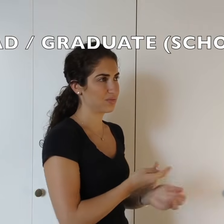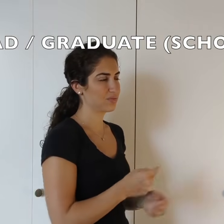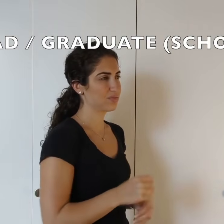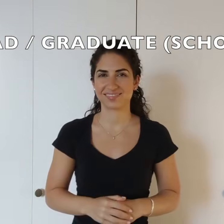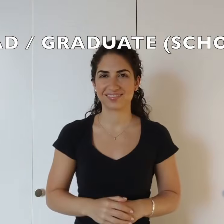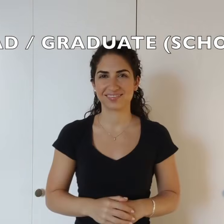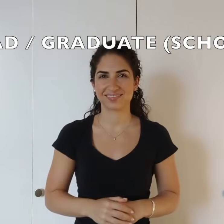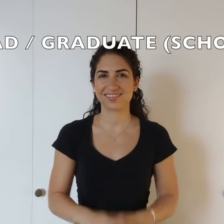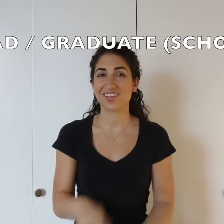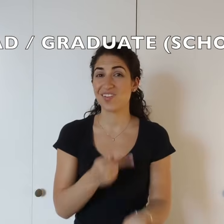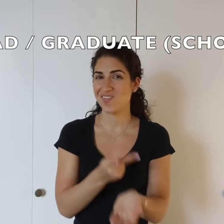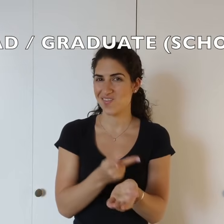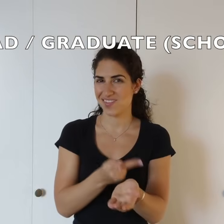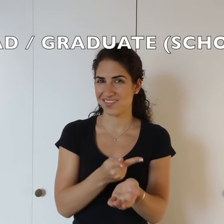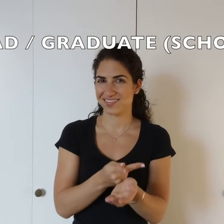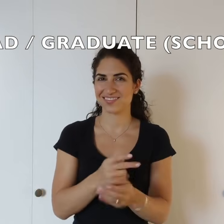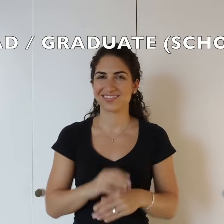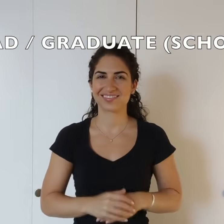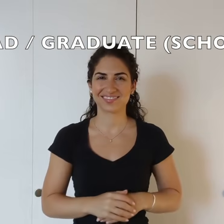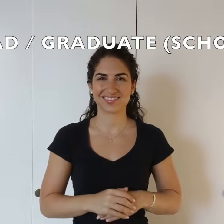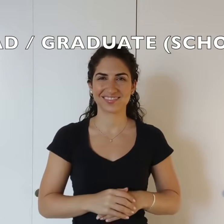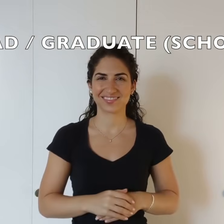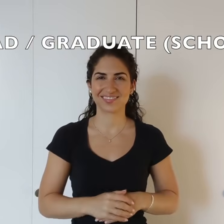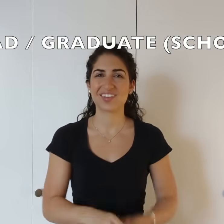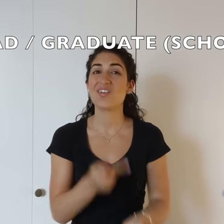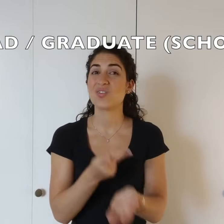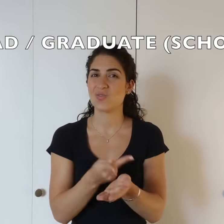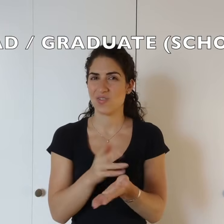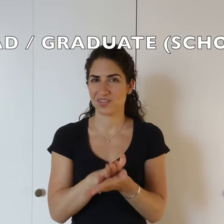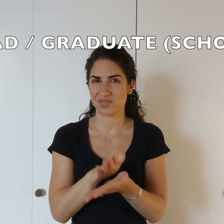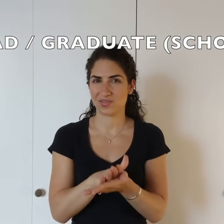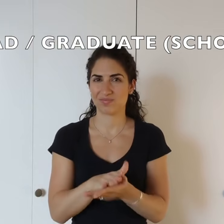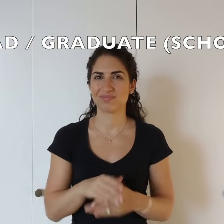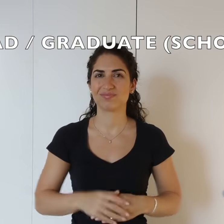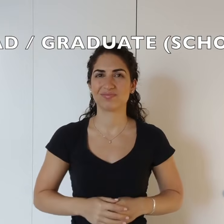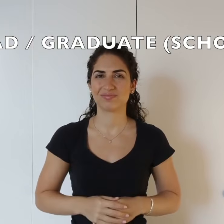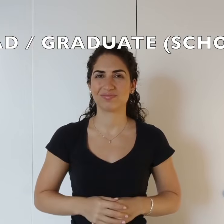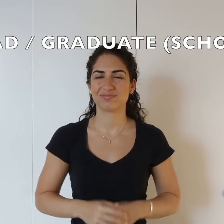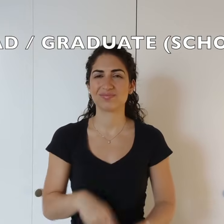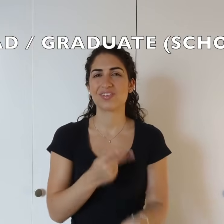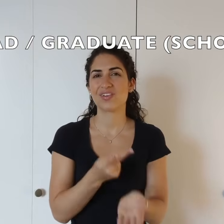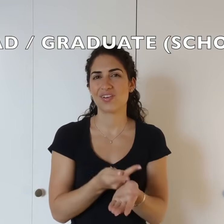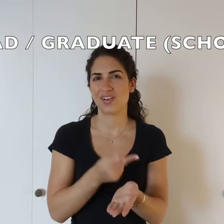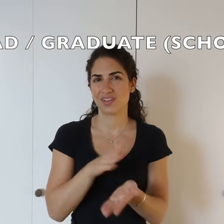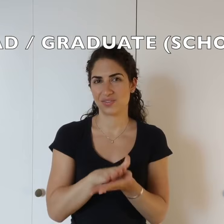So it's describing the school. Graduate, graduate school, or grad